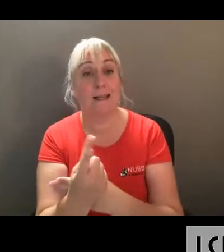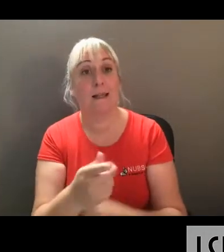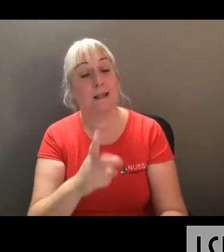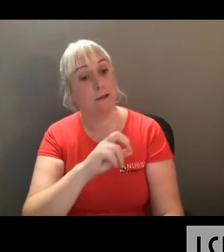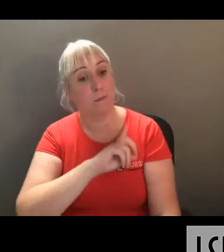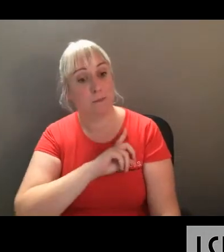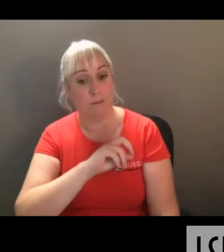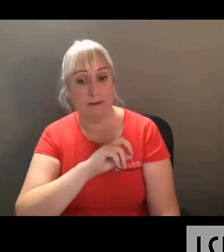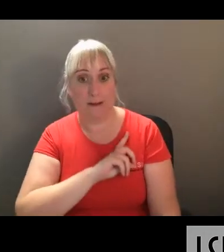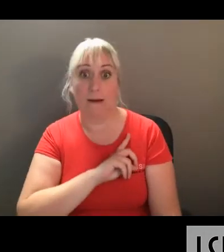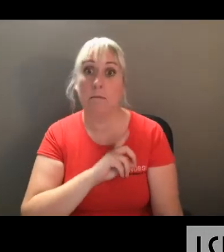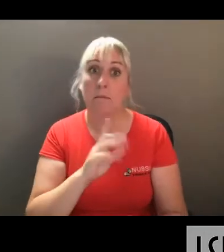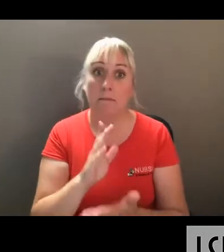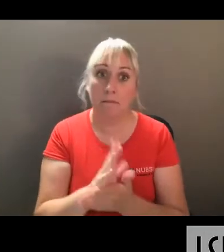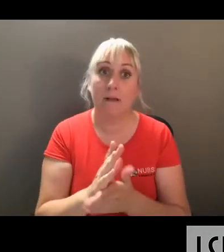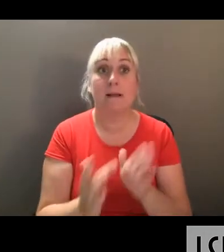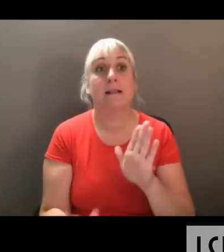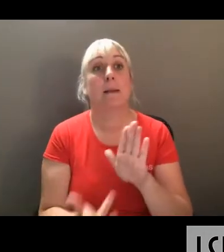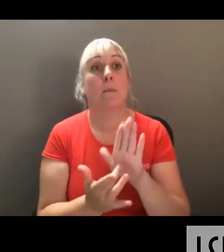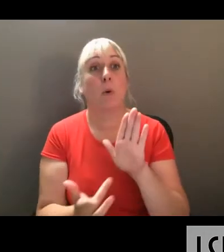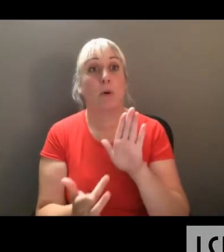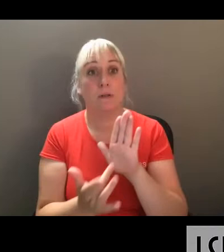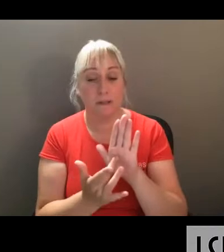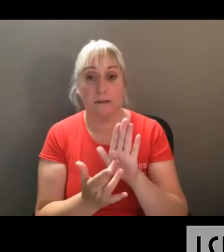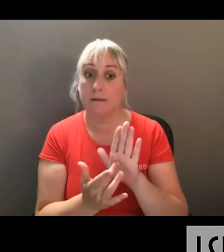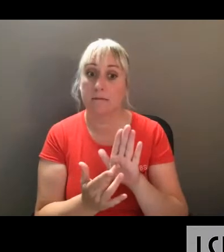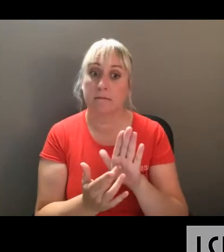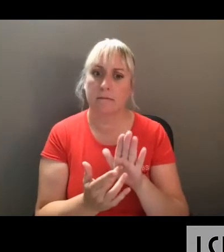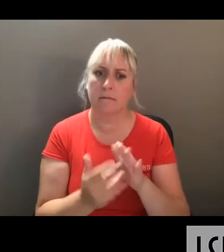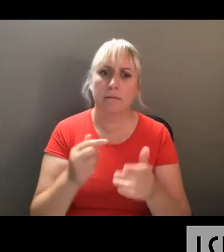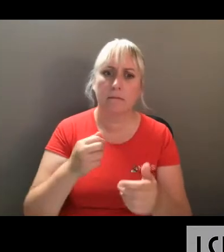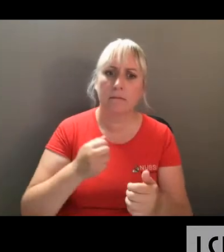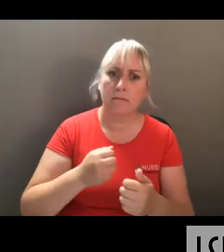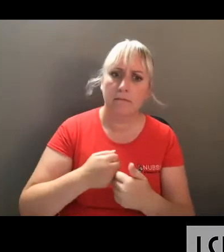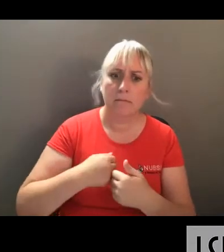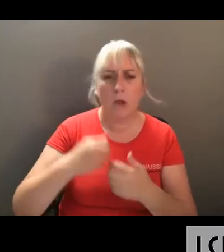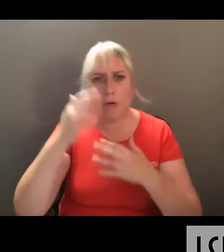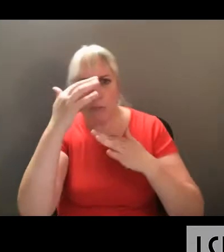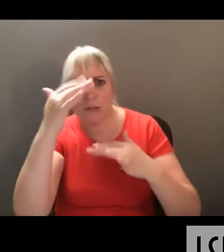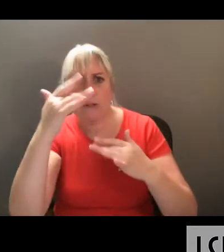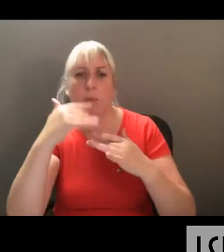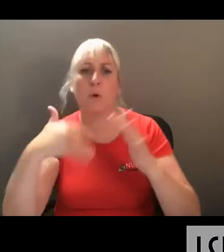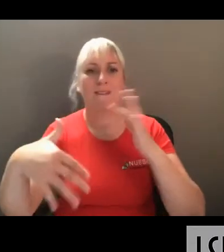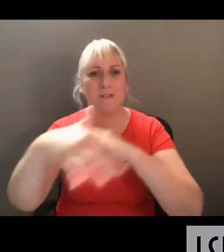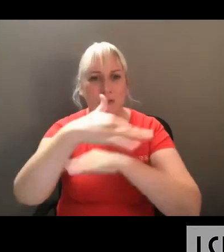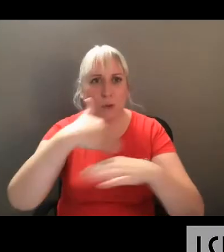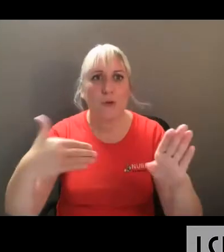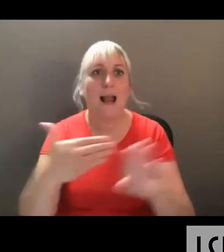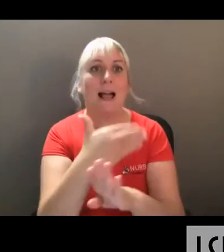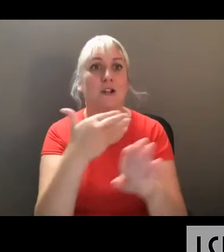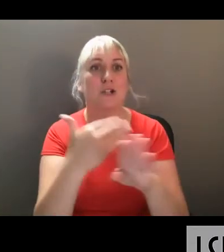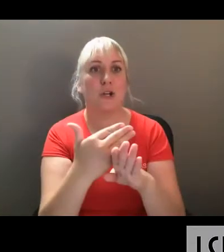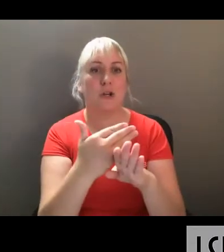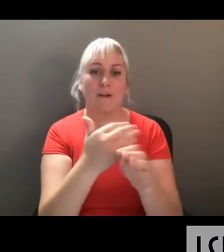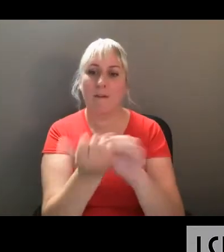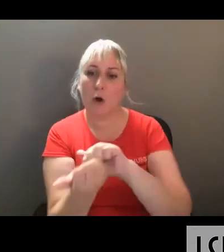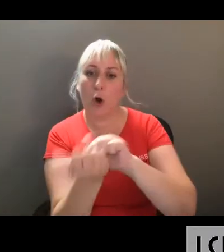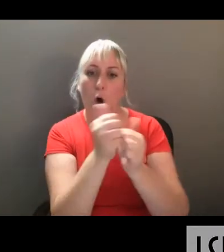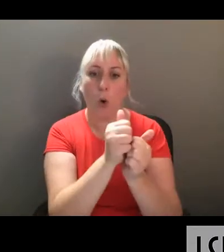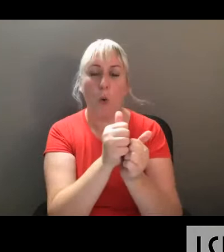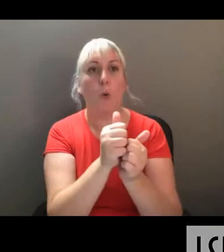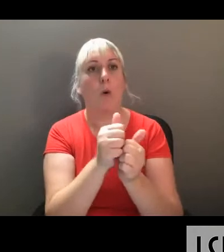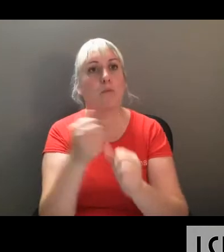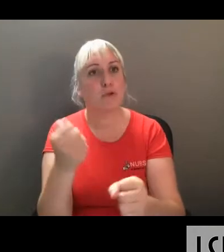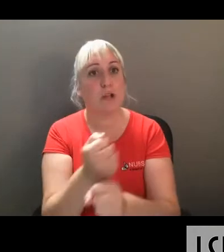because it's really important that the principles of social action, of co-production, are very